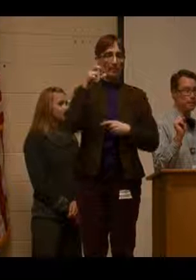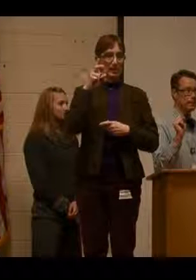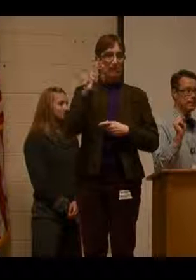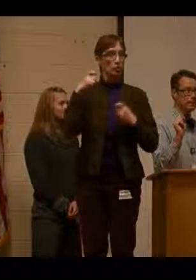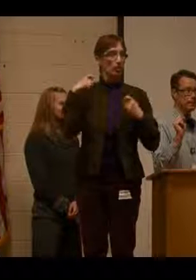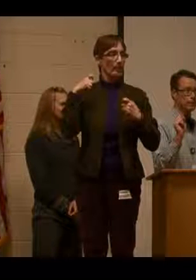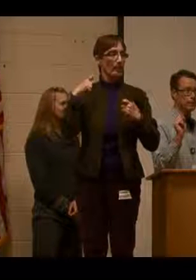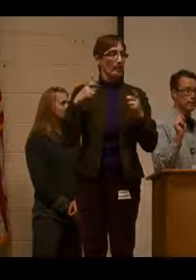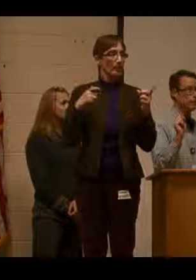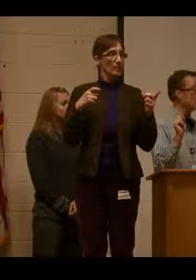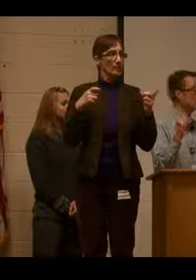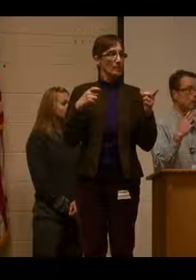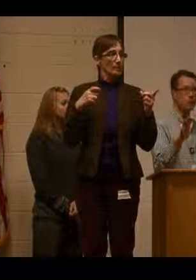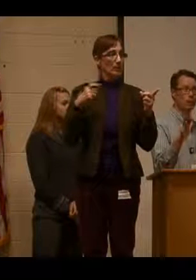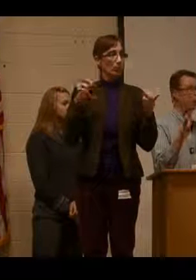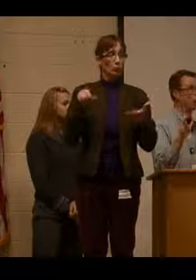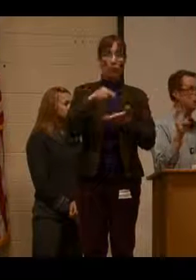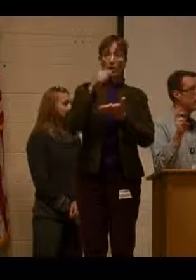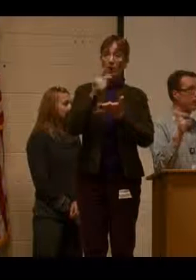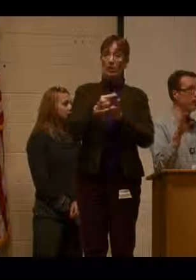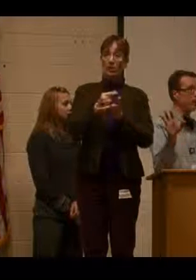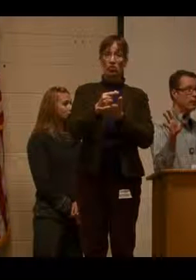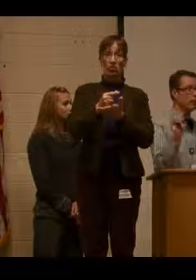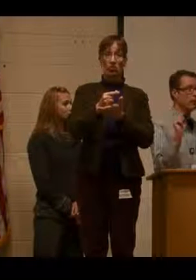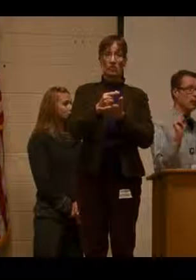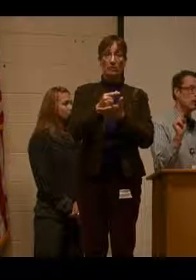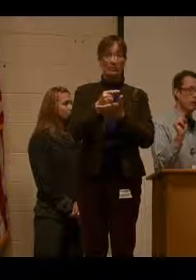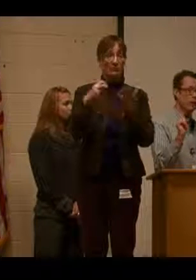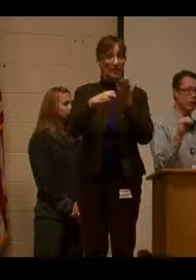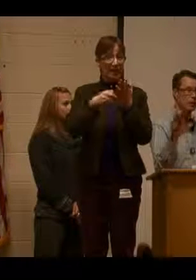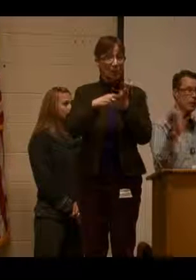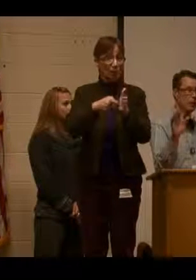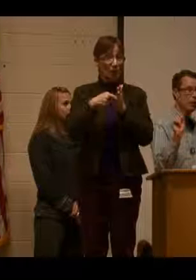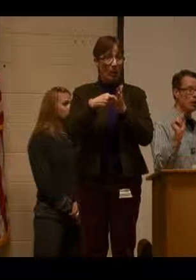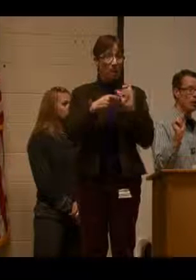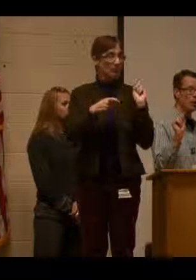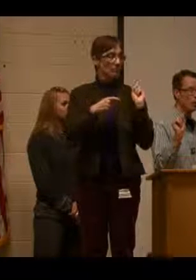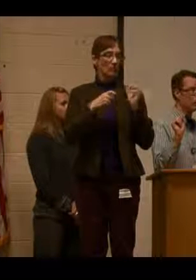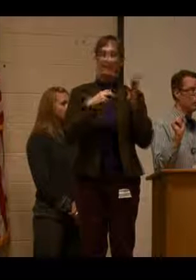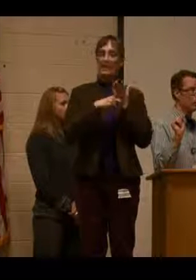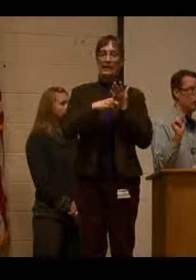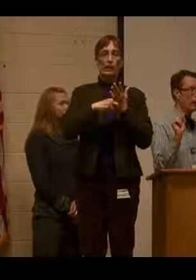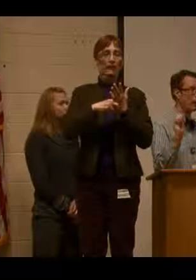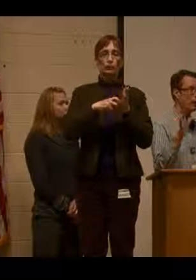Nope. There's no tickets. It's open to the public, so you don't need a ticket.